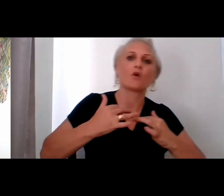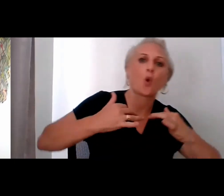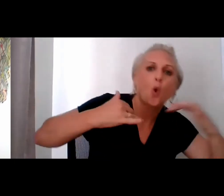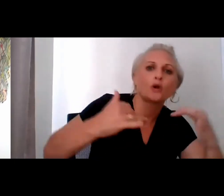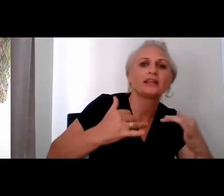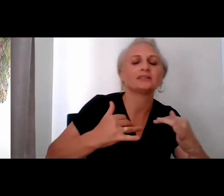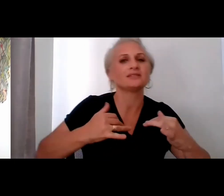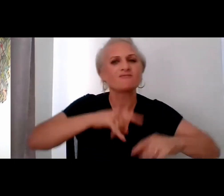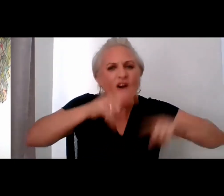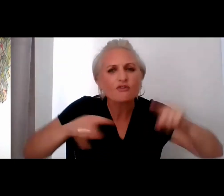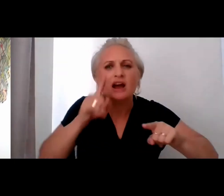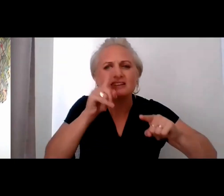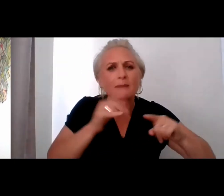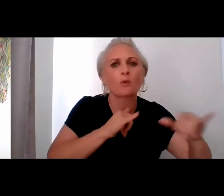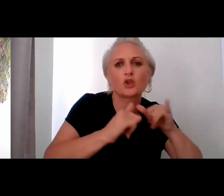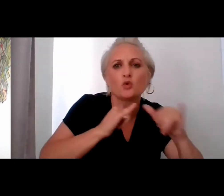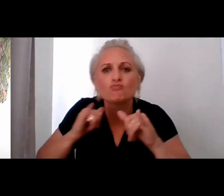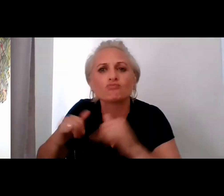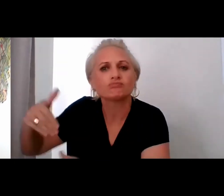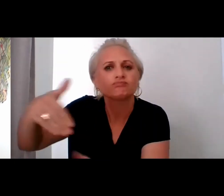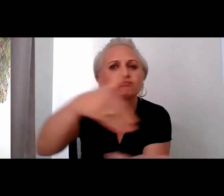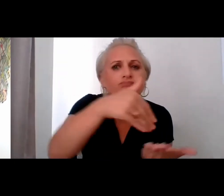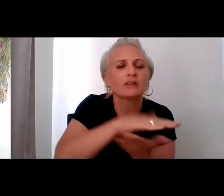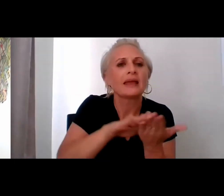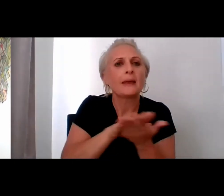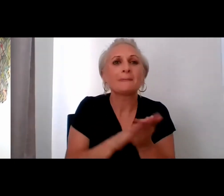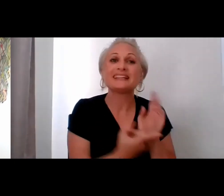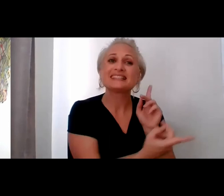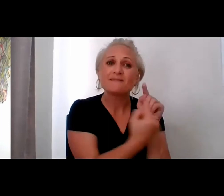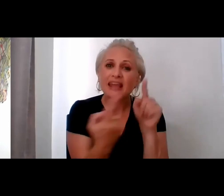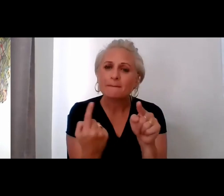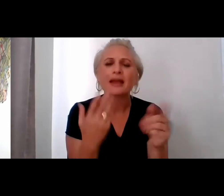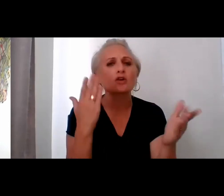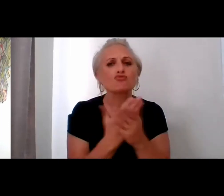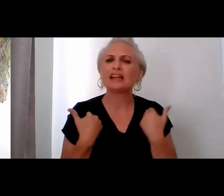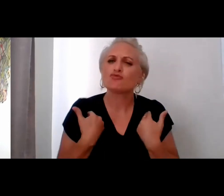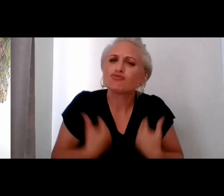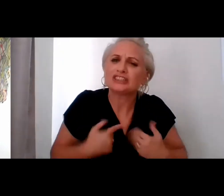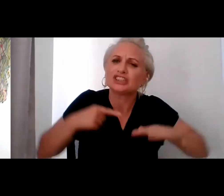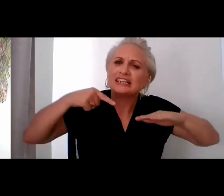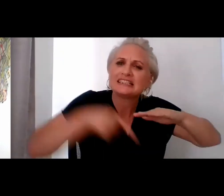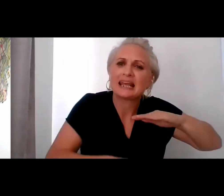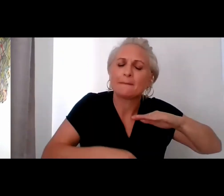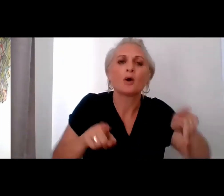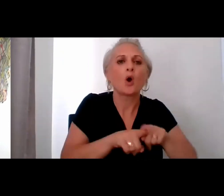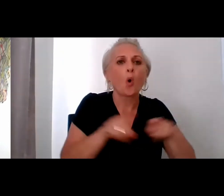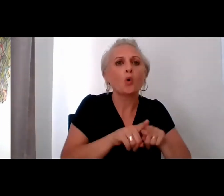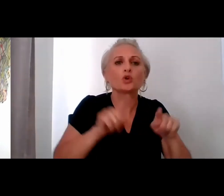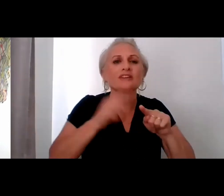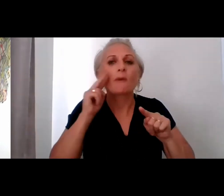This will help ensure that the feedback captures the needs and issues of as many different groups as possible within the disability